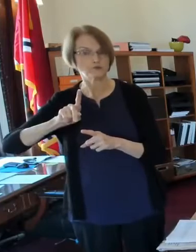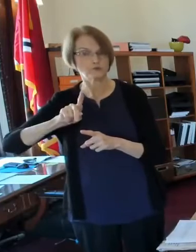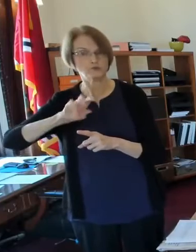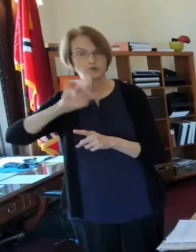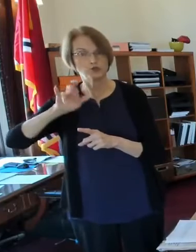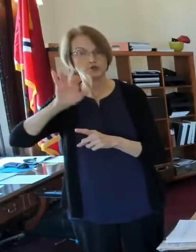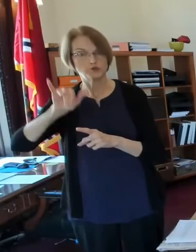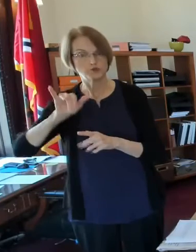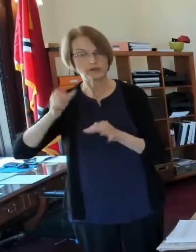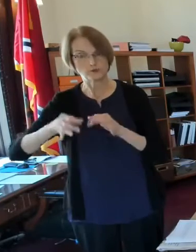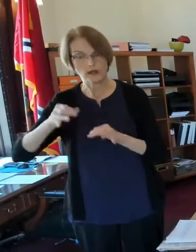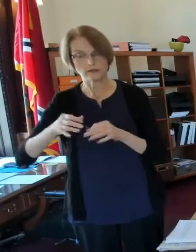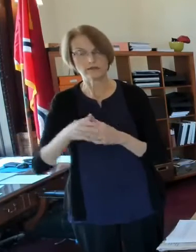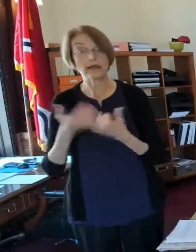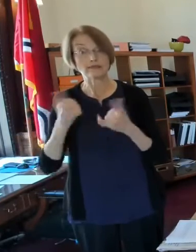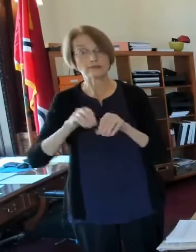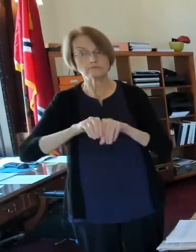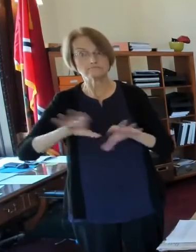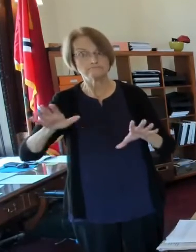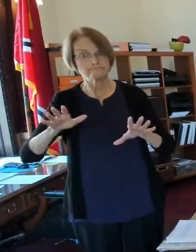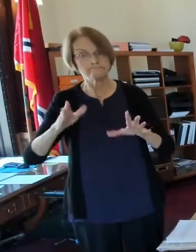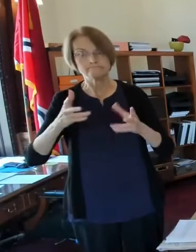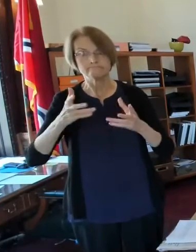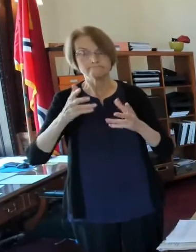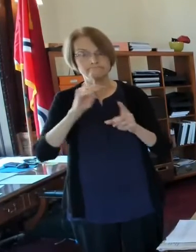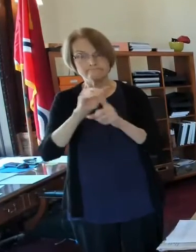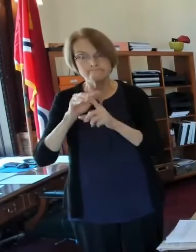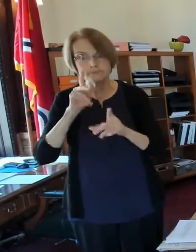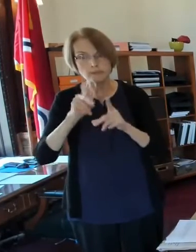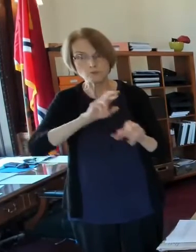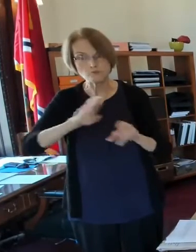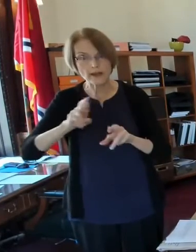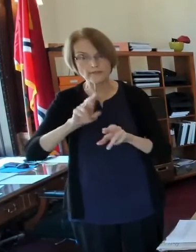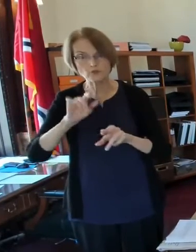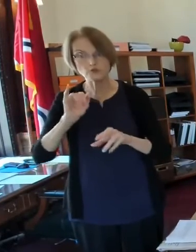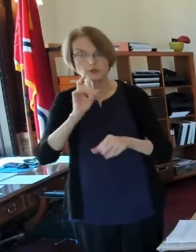people for jury duty because they never know if something's going to get settled or not.